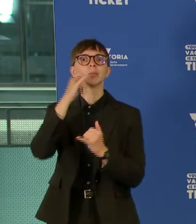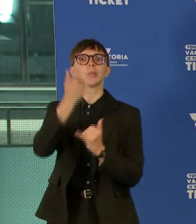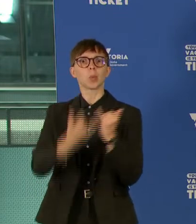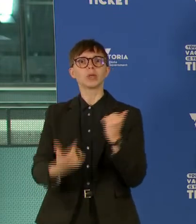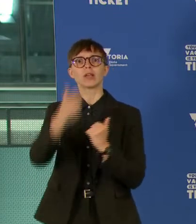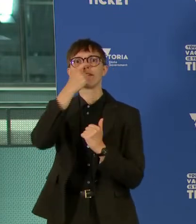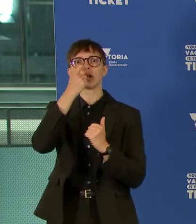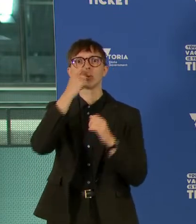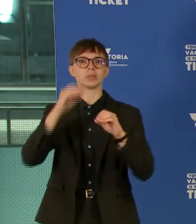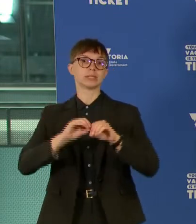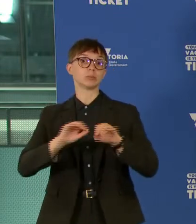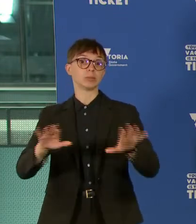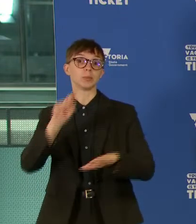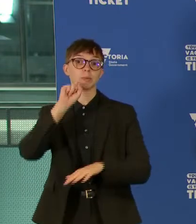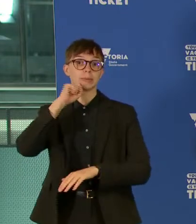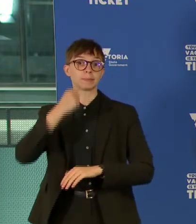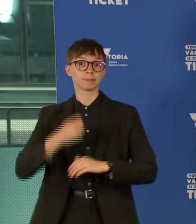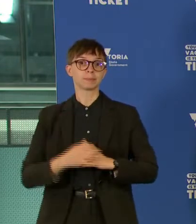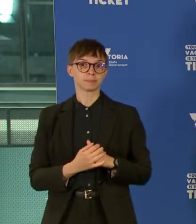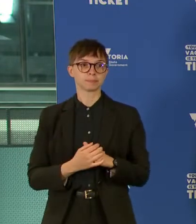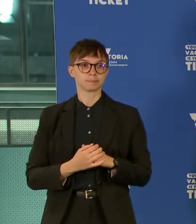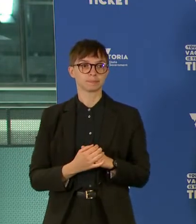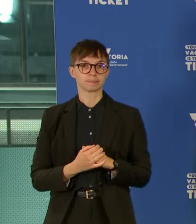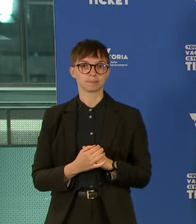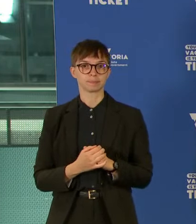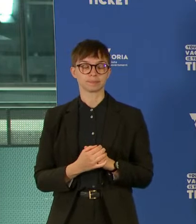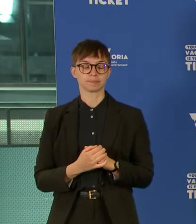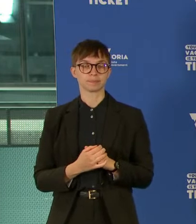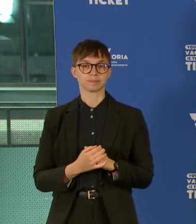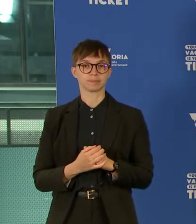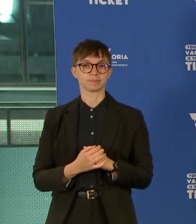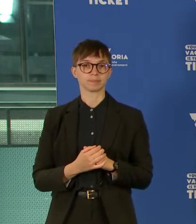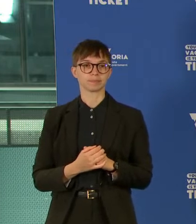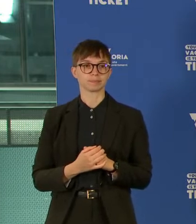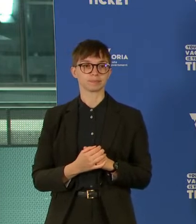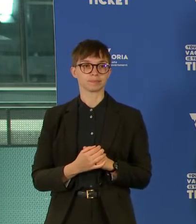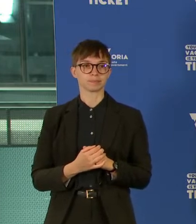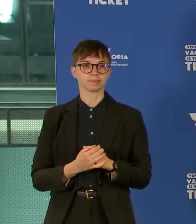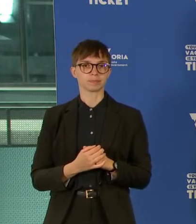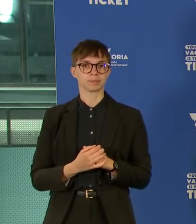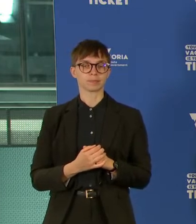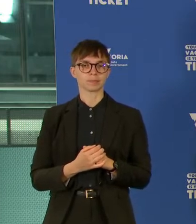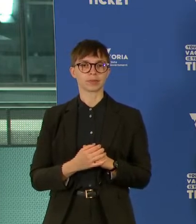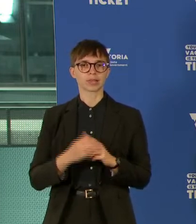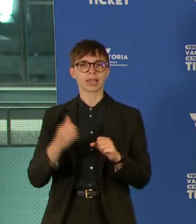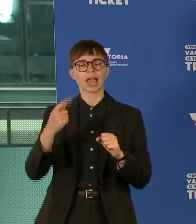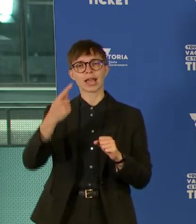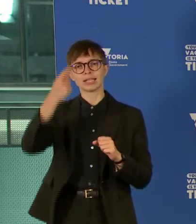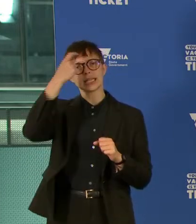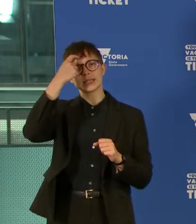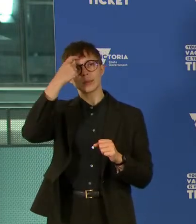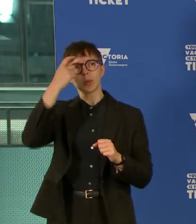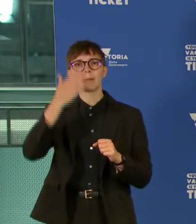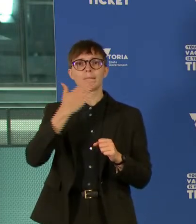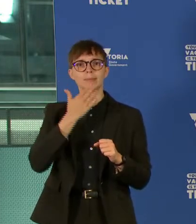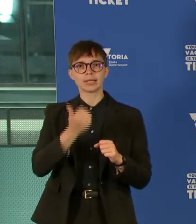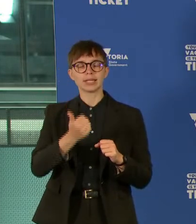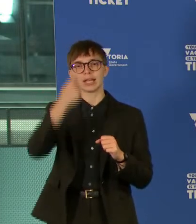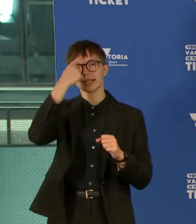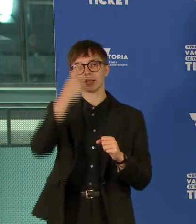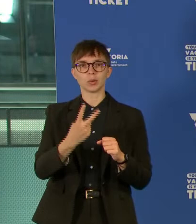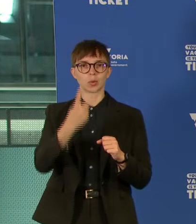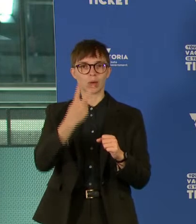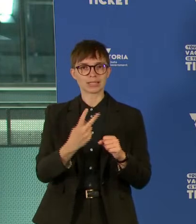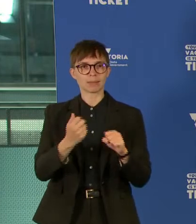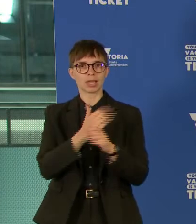2022 winter. We need to take all of these sensible steps to both live safely